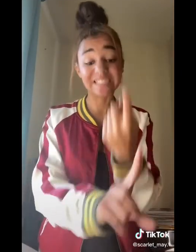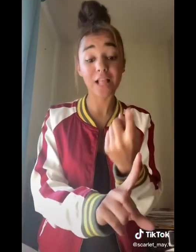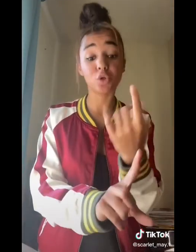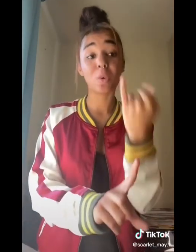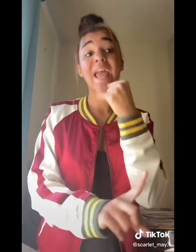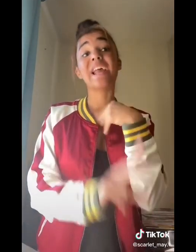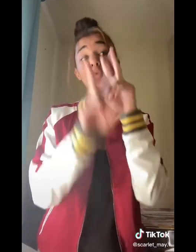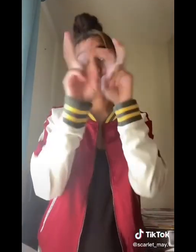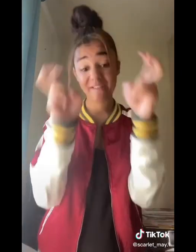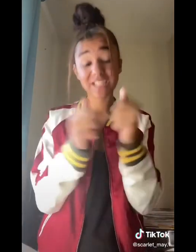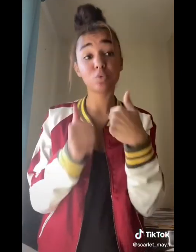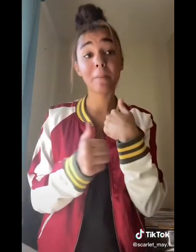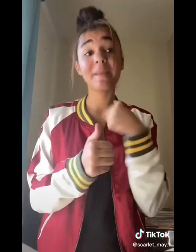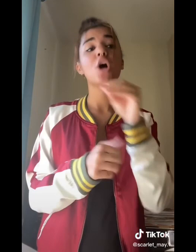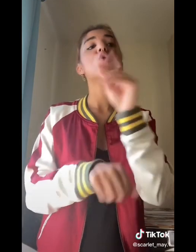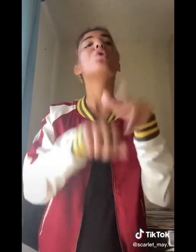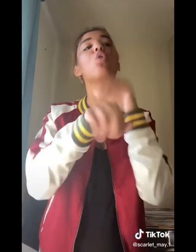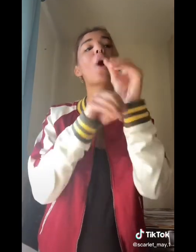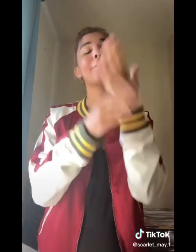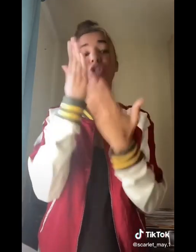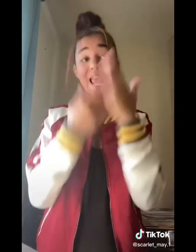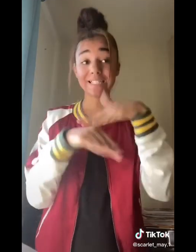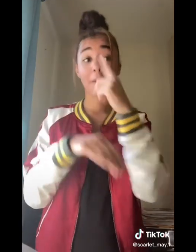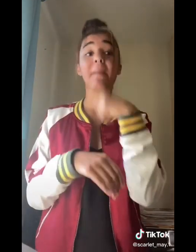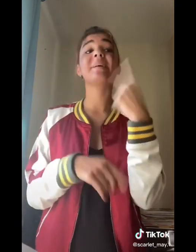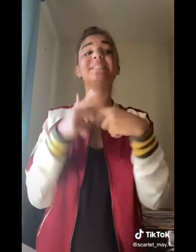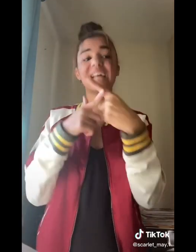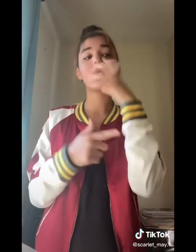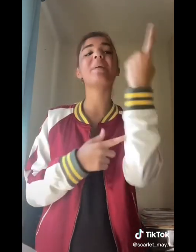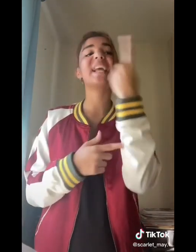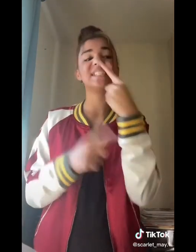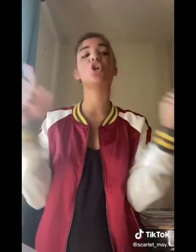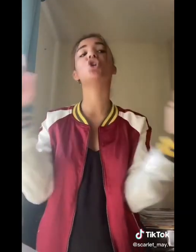you. If you have an issue with me, you can no longer put your hands on me because it then will be considered assault.